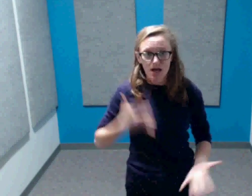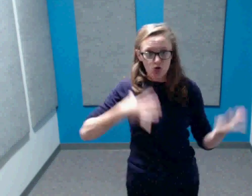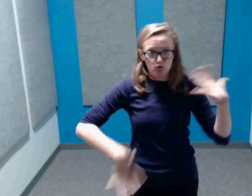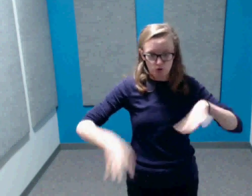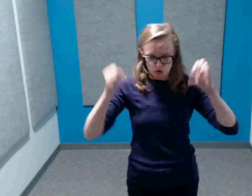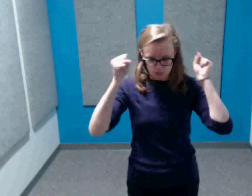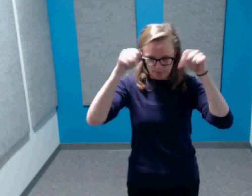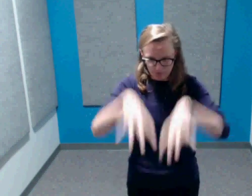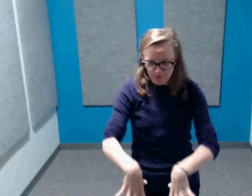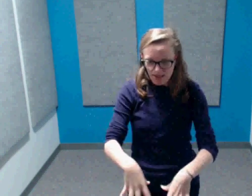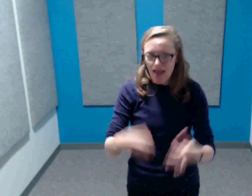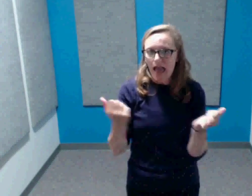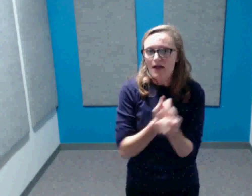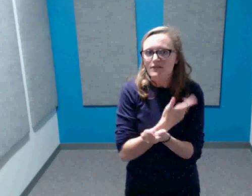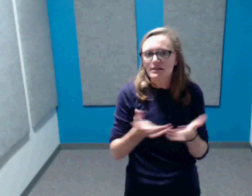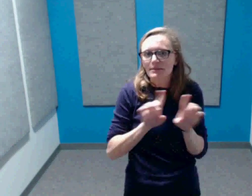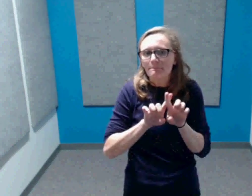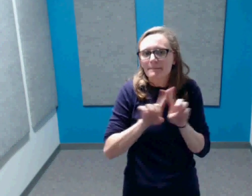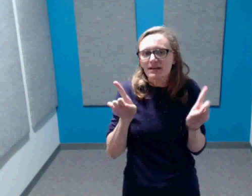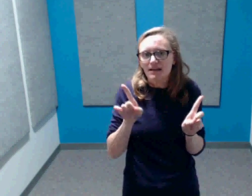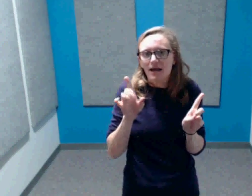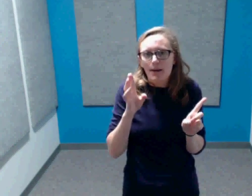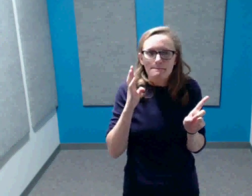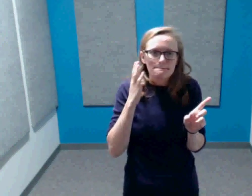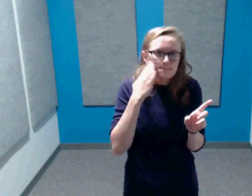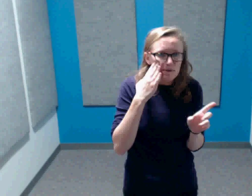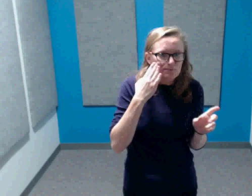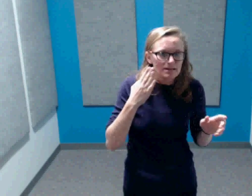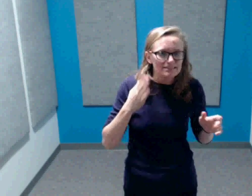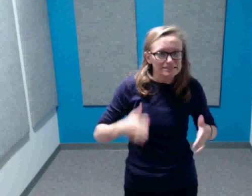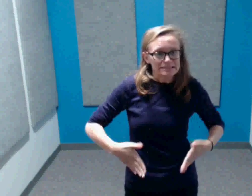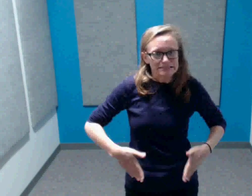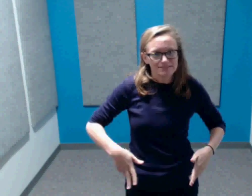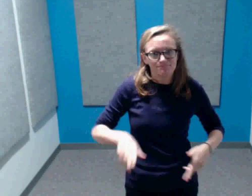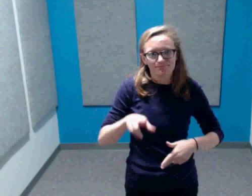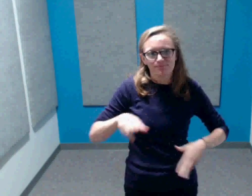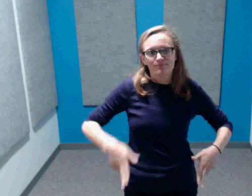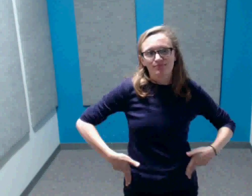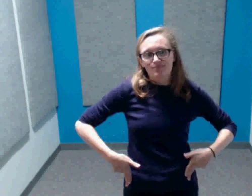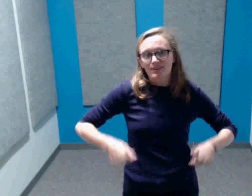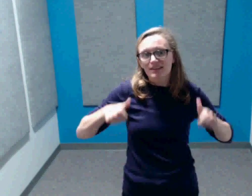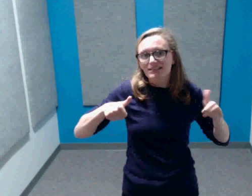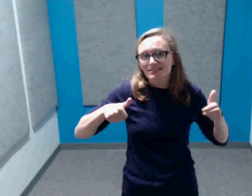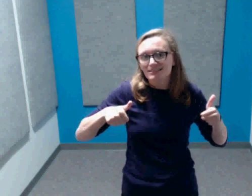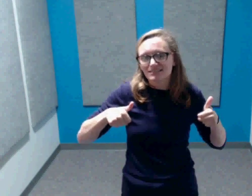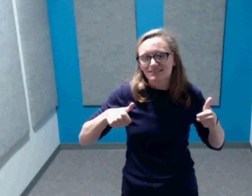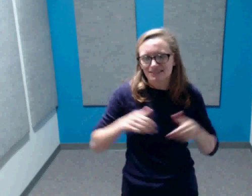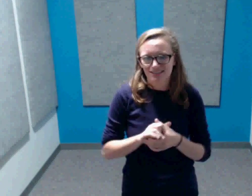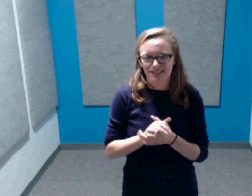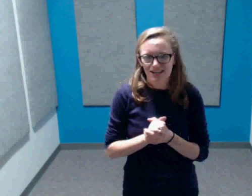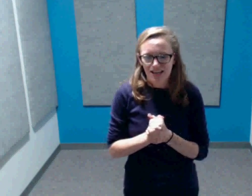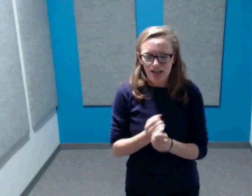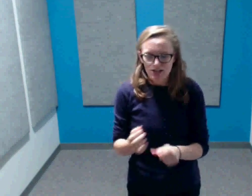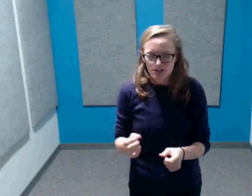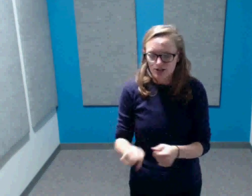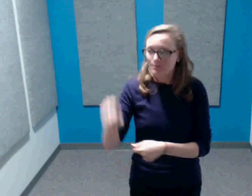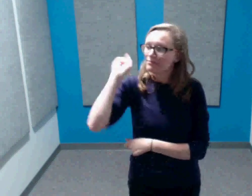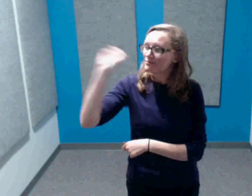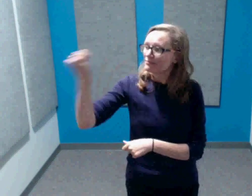everything but mine. You know, fruit of the brooms, okay? Vernon went up there, knocked on the door there. I stood in my skivvies,